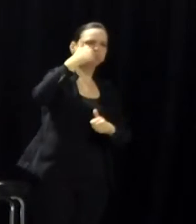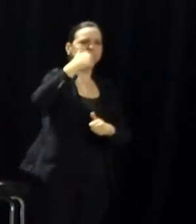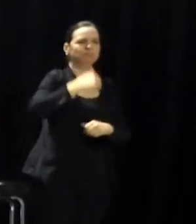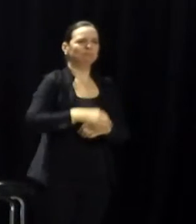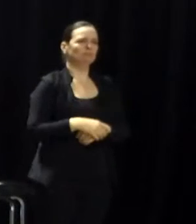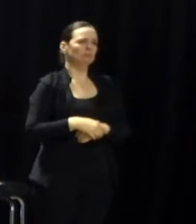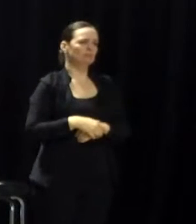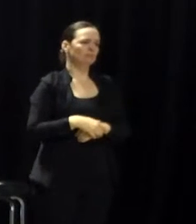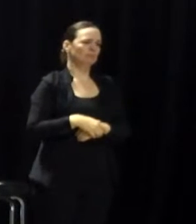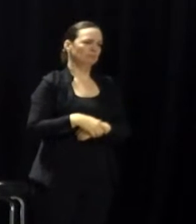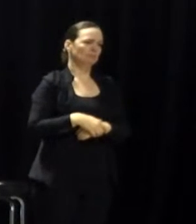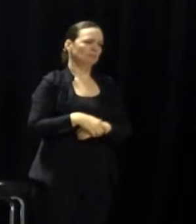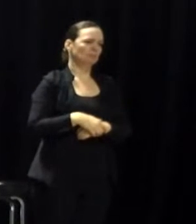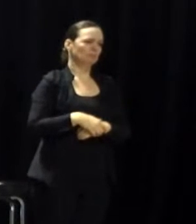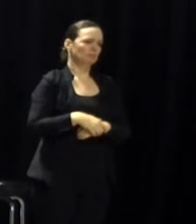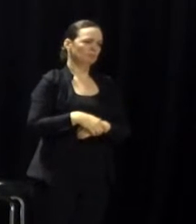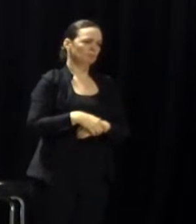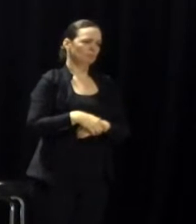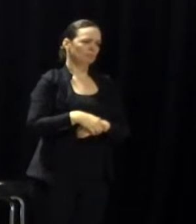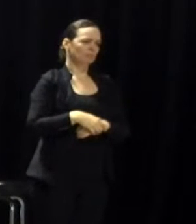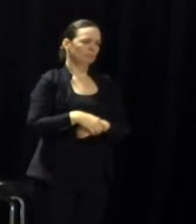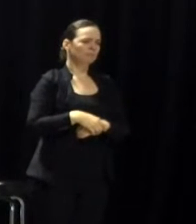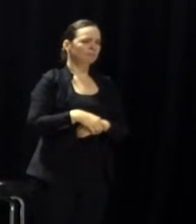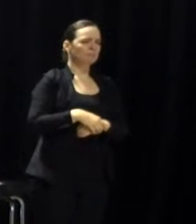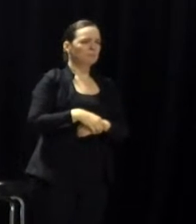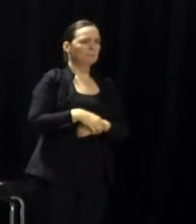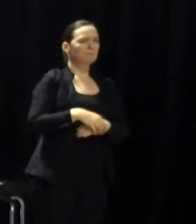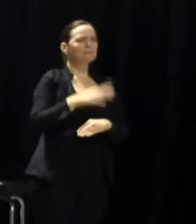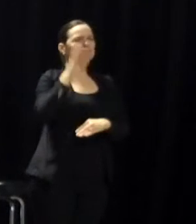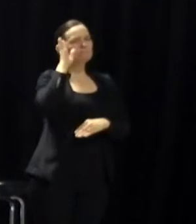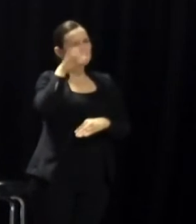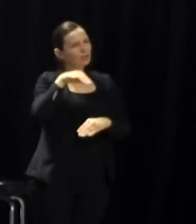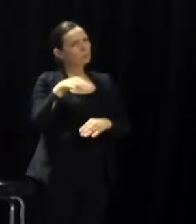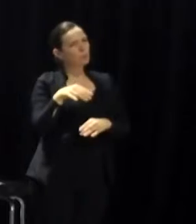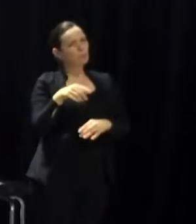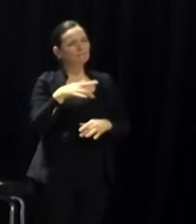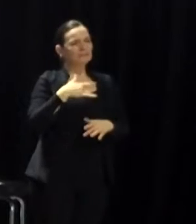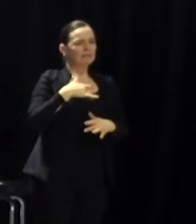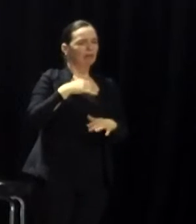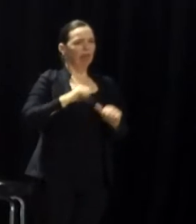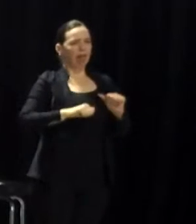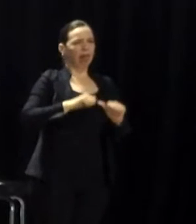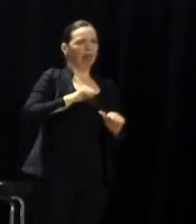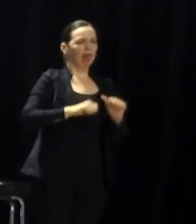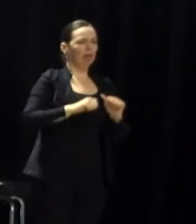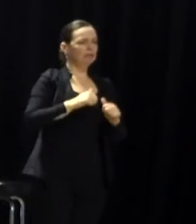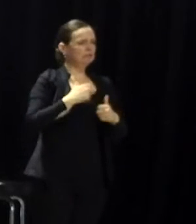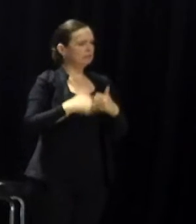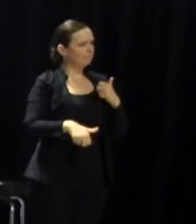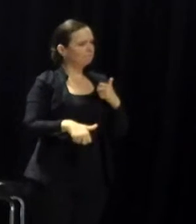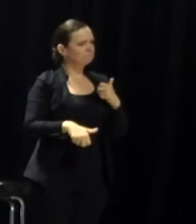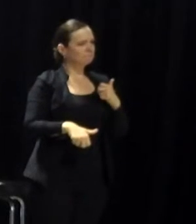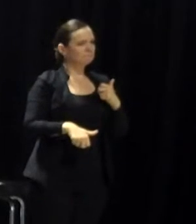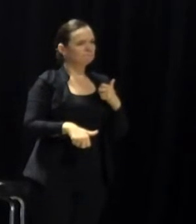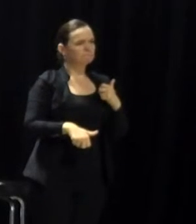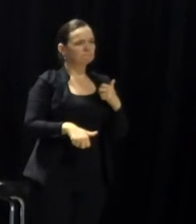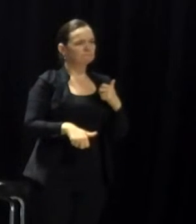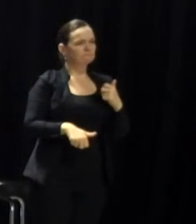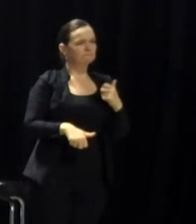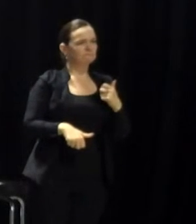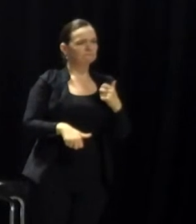will get the vaccine if they're not one of the people designated here? Is it still difficult to explain to people the process of who is first in line and who